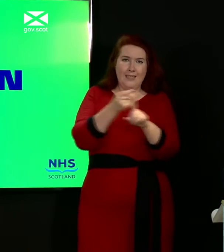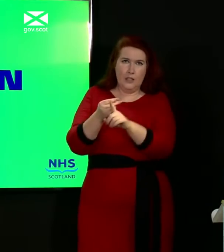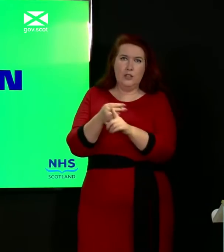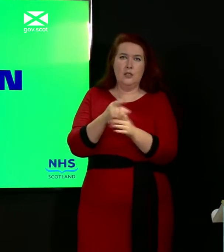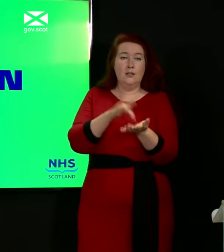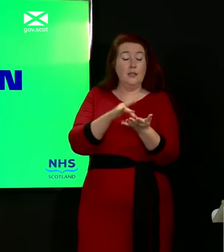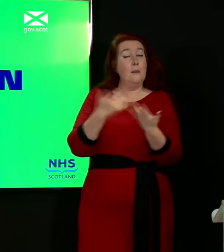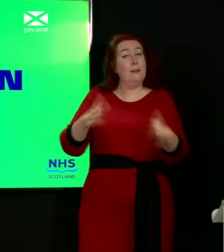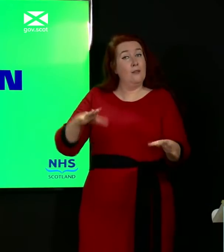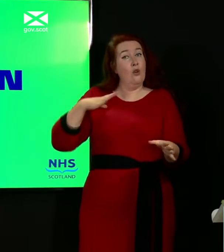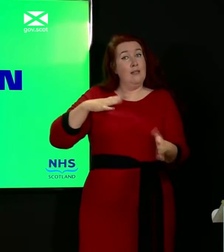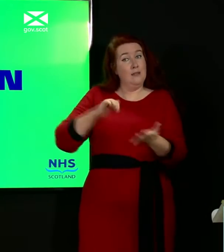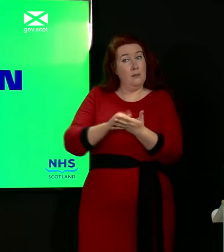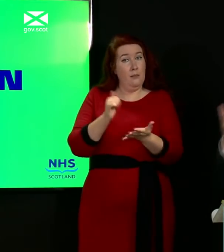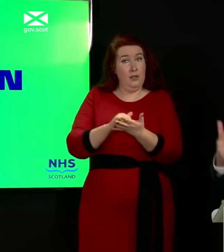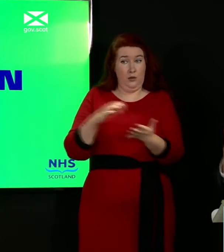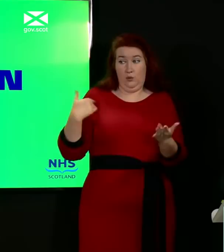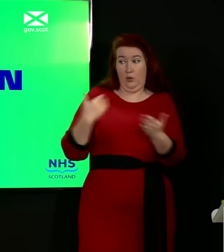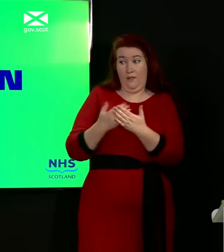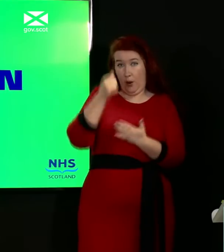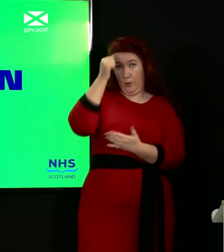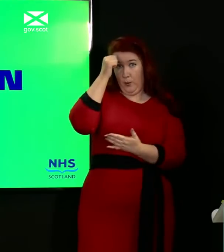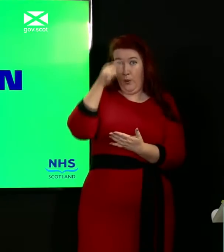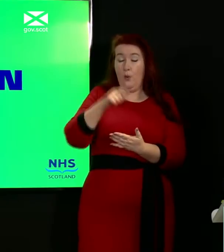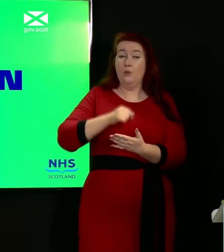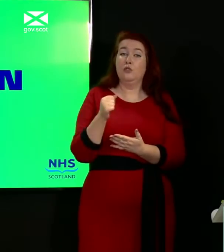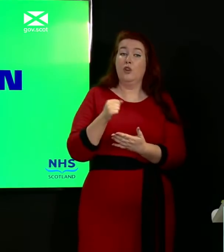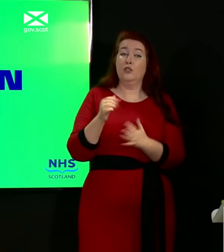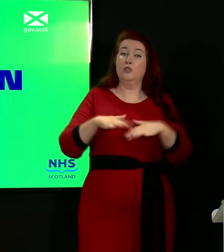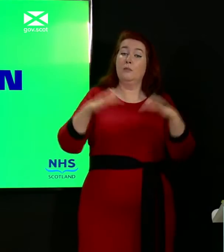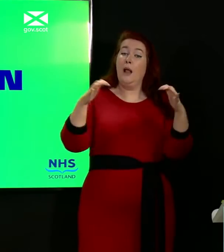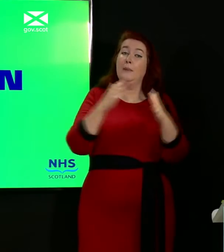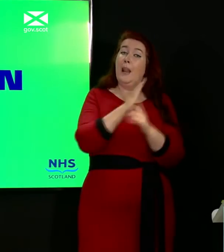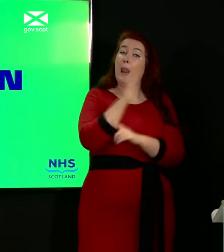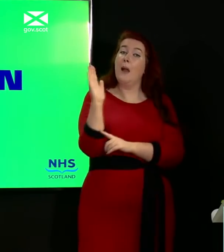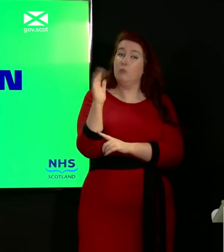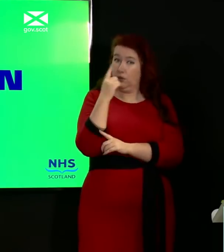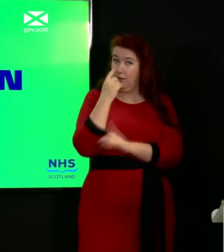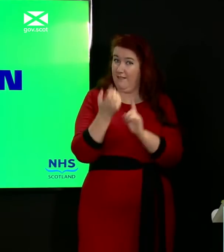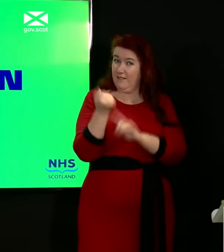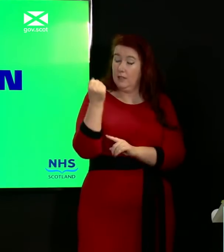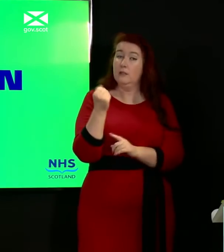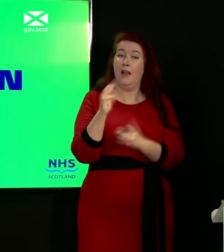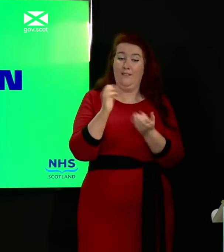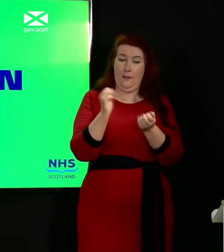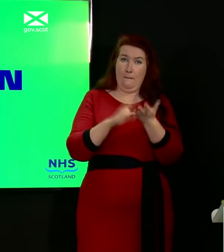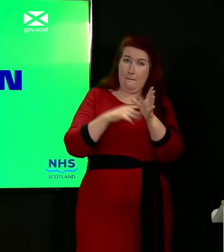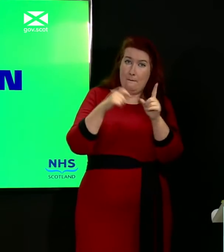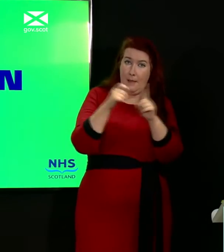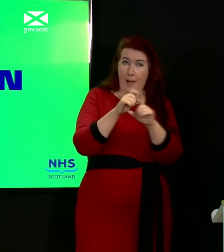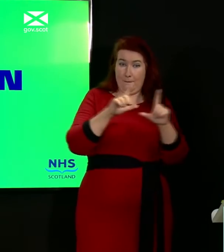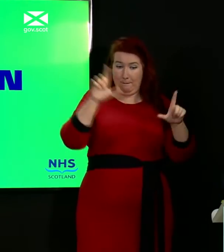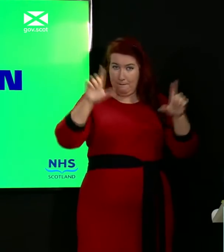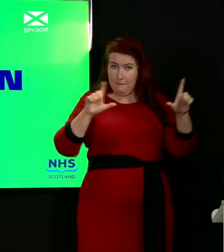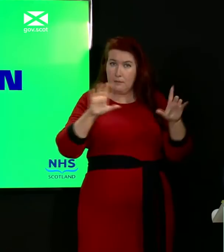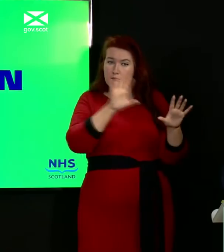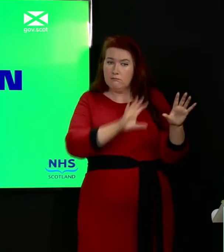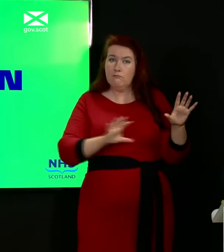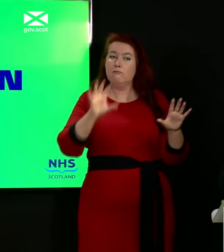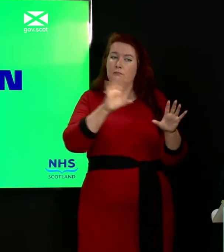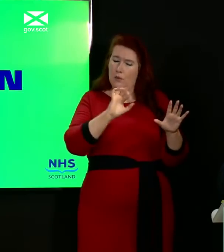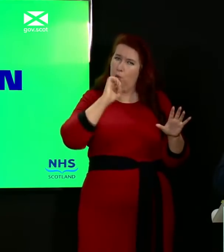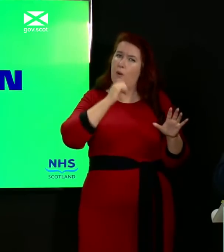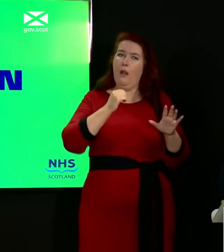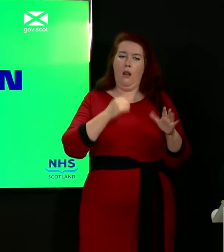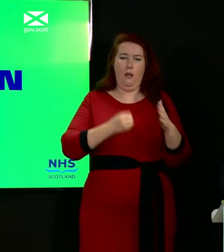that, of what we know just now, in the Scottish Parliament Library, and you can find the map of those places just now, but we will